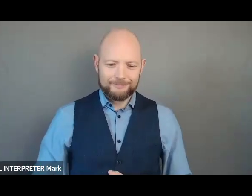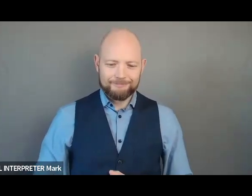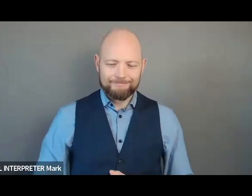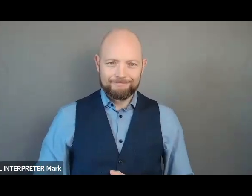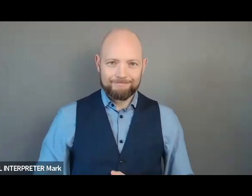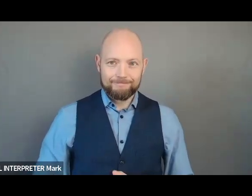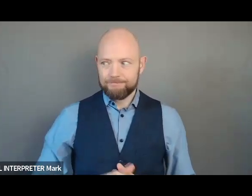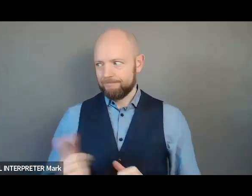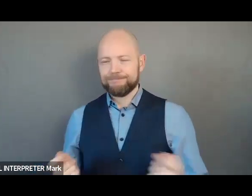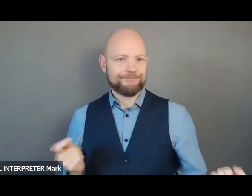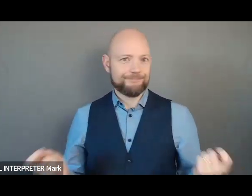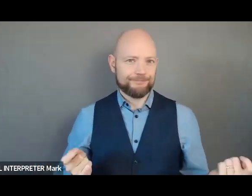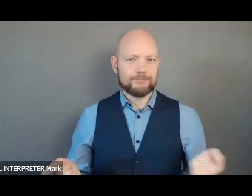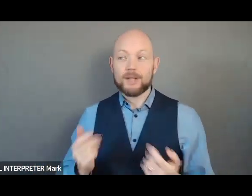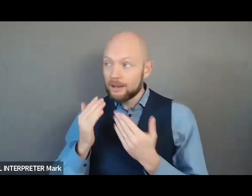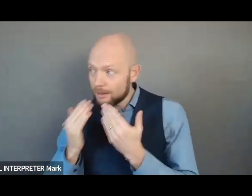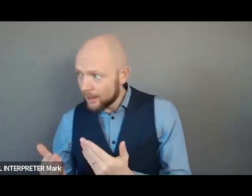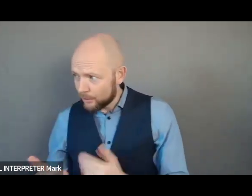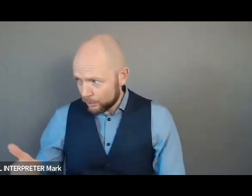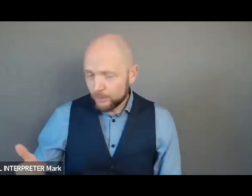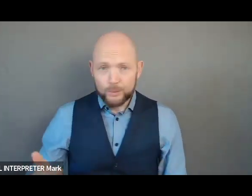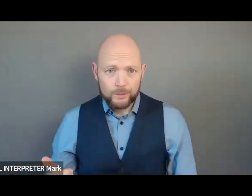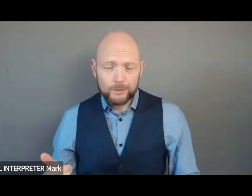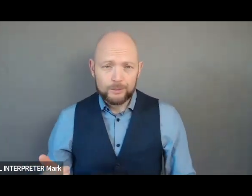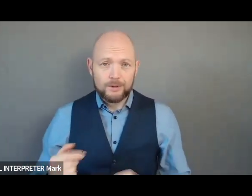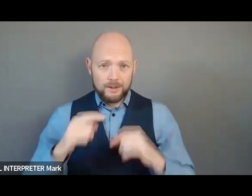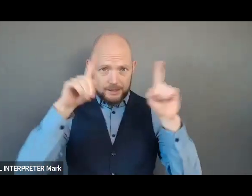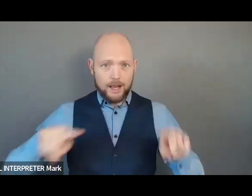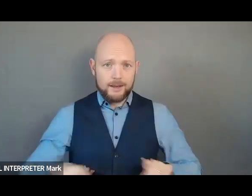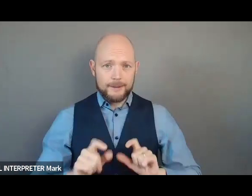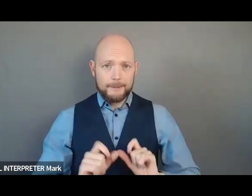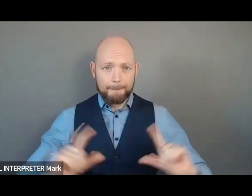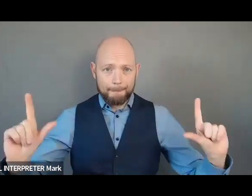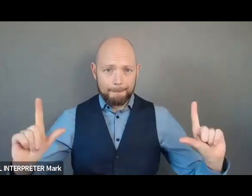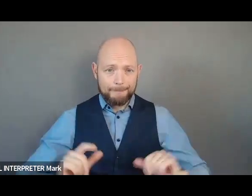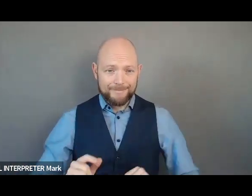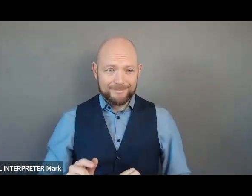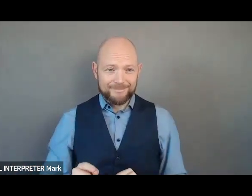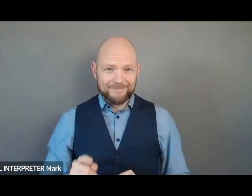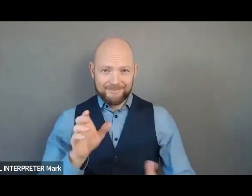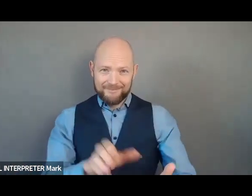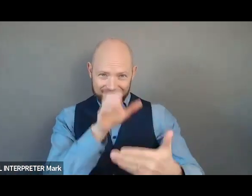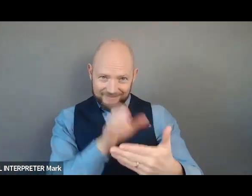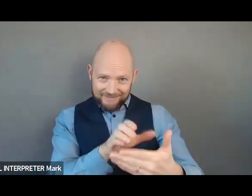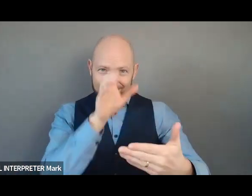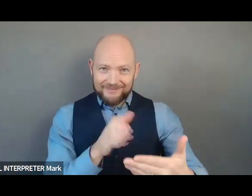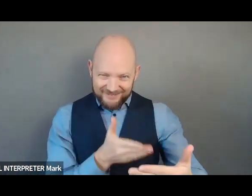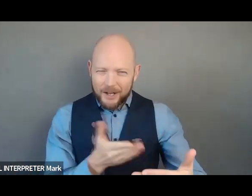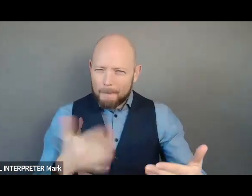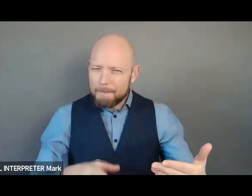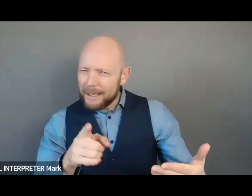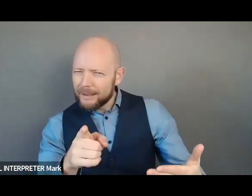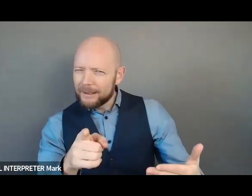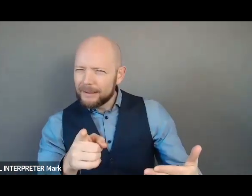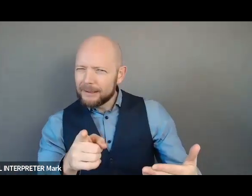Thank you very much, Preethi. I'll just take you to the slide one more time. I suspect anybody who's thinking about questions may well have done so already,